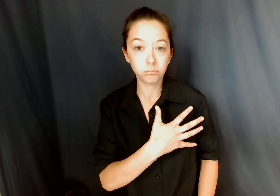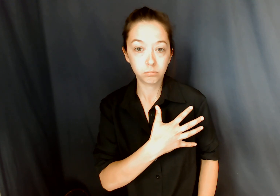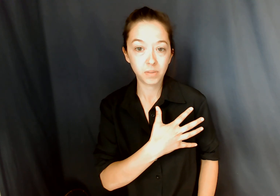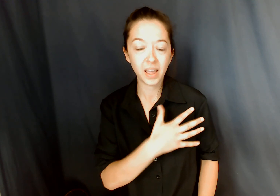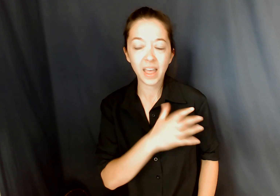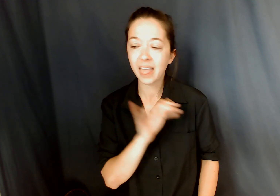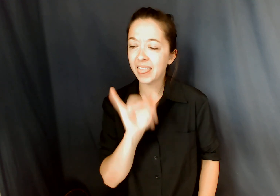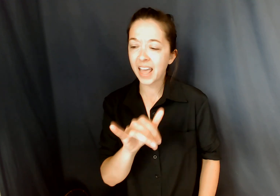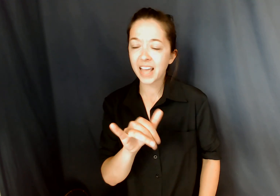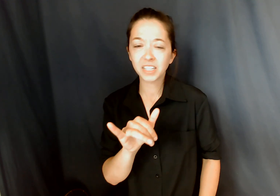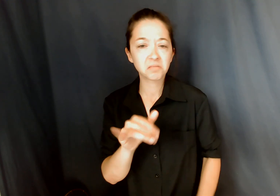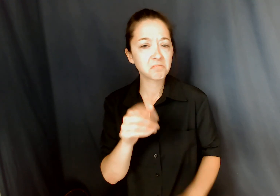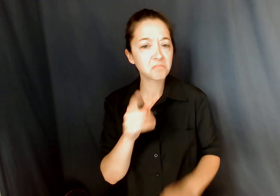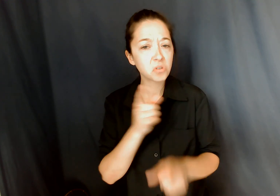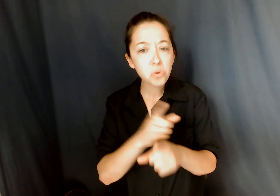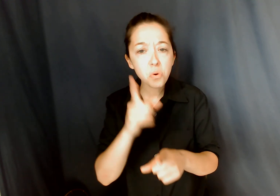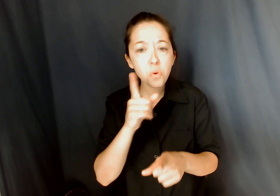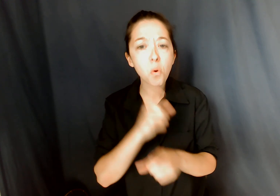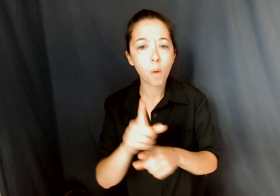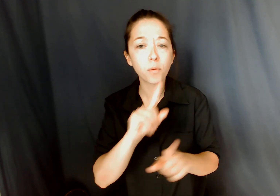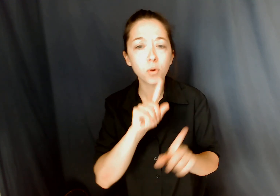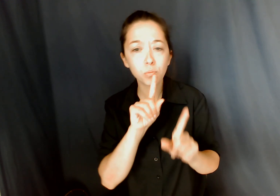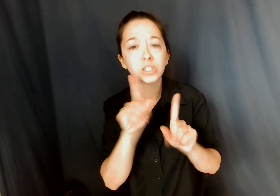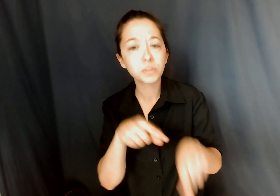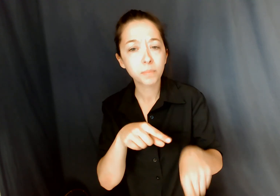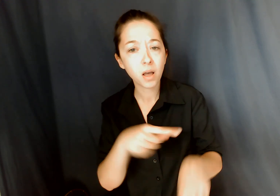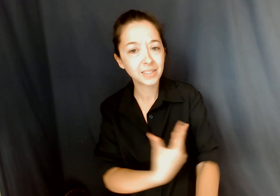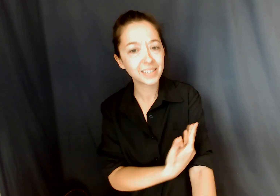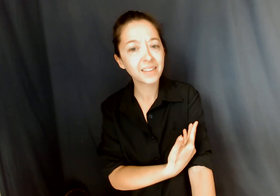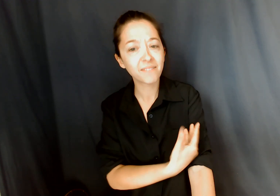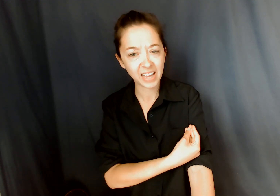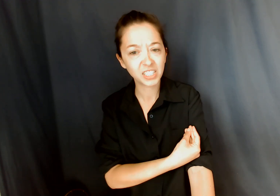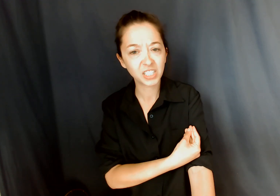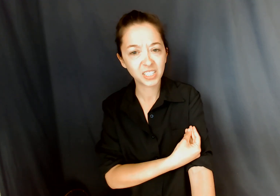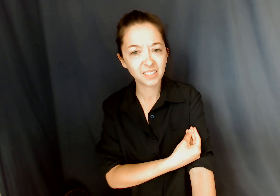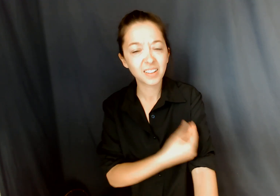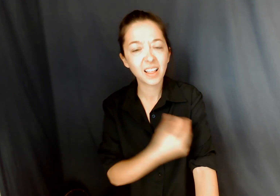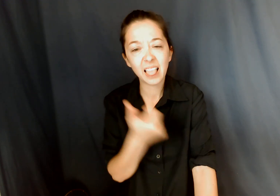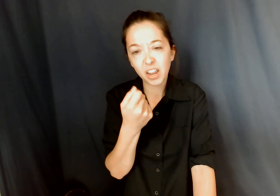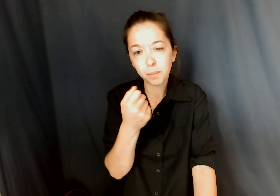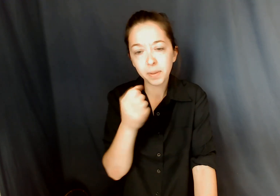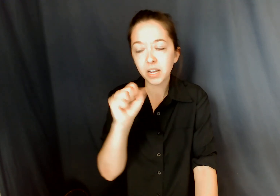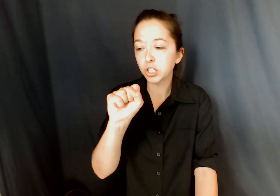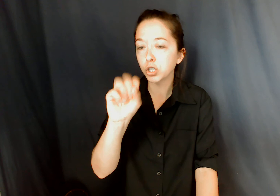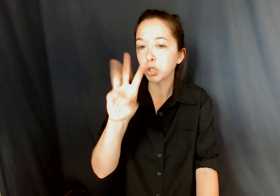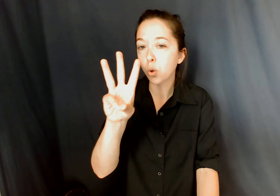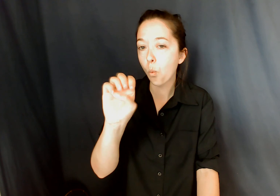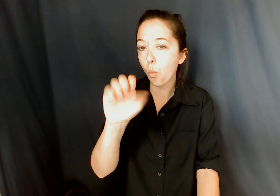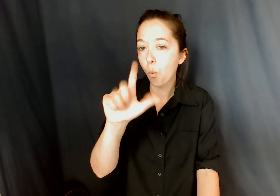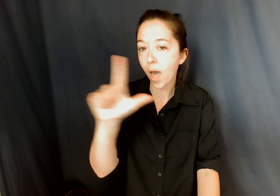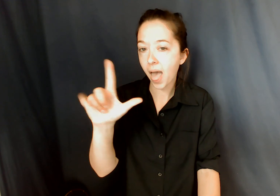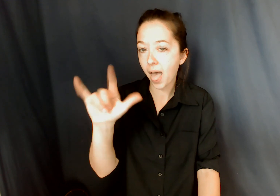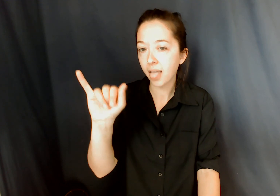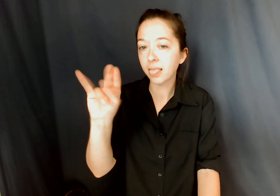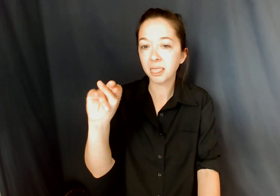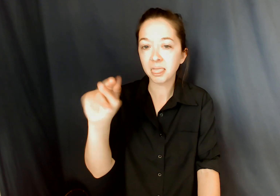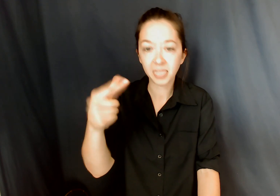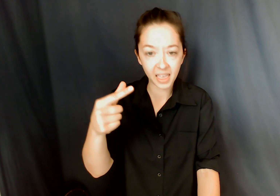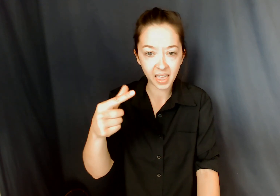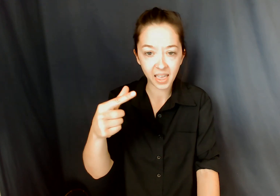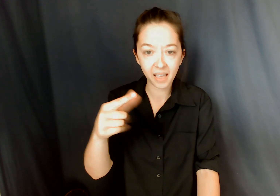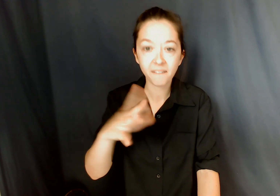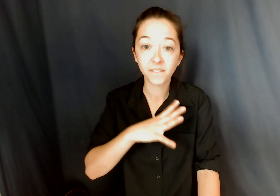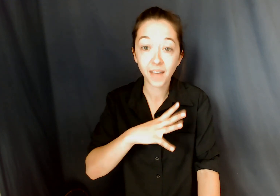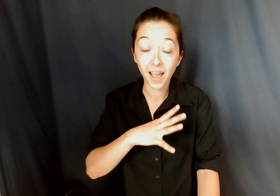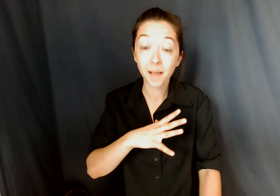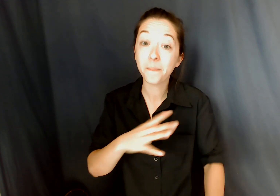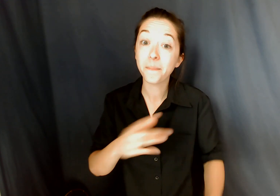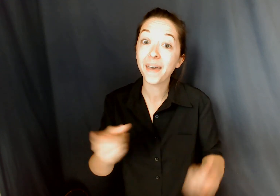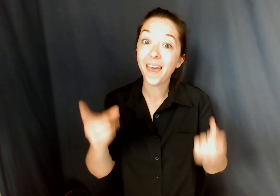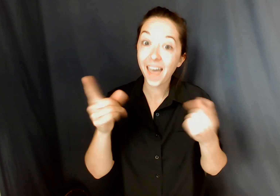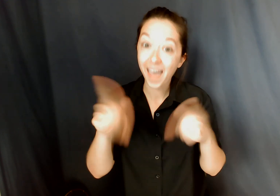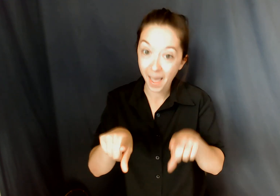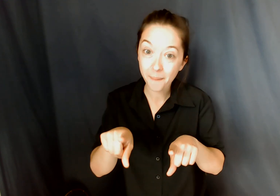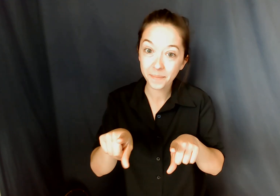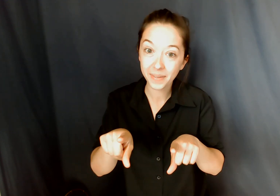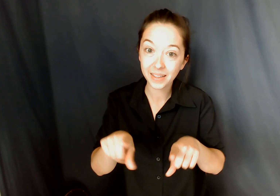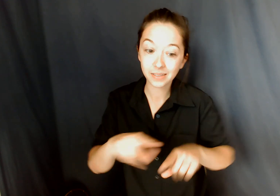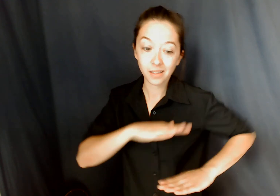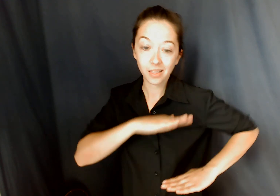to vaccination. However, it can also give rise to false positives or abnormal imaging